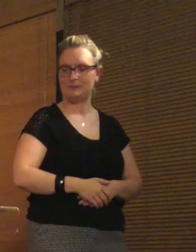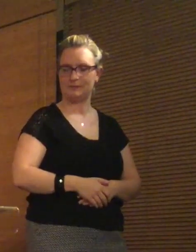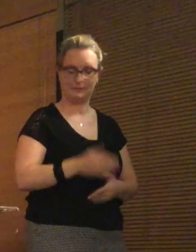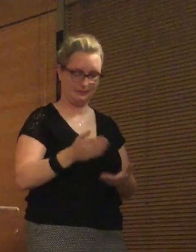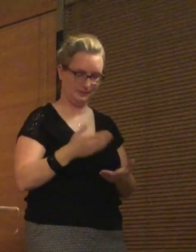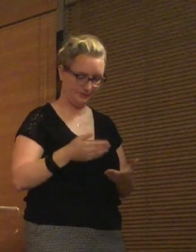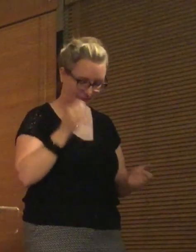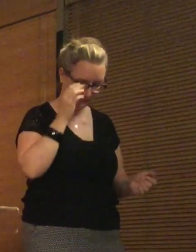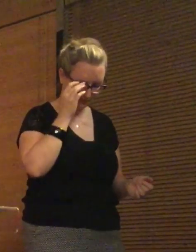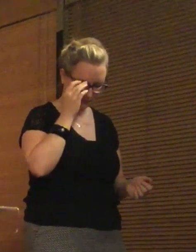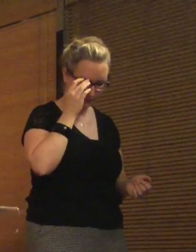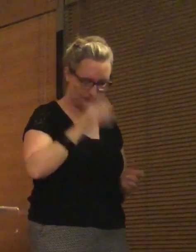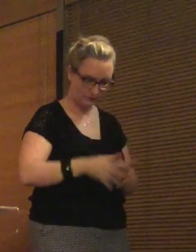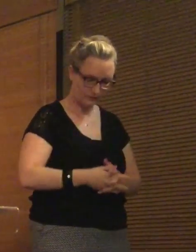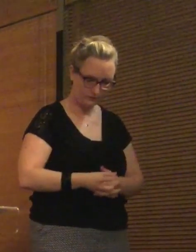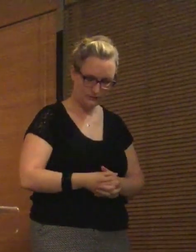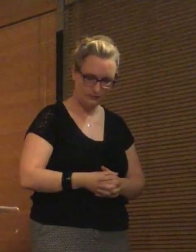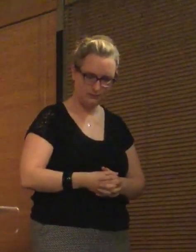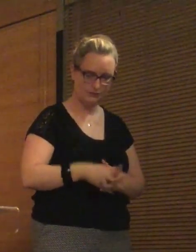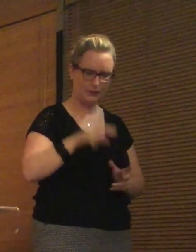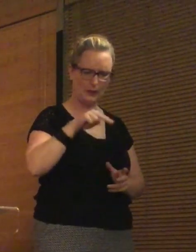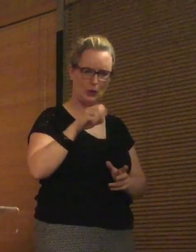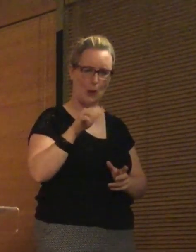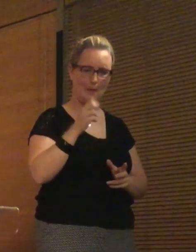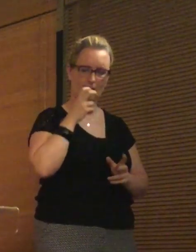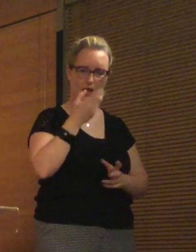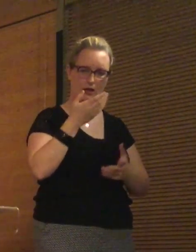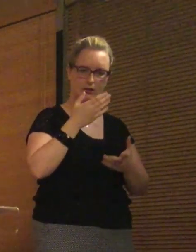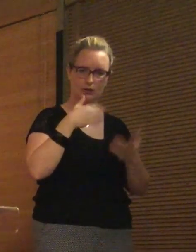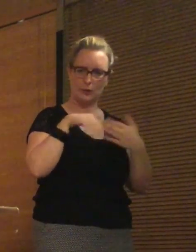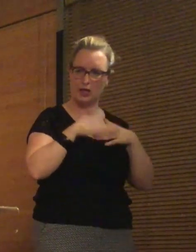And let's see. The noble call.